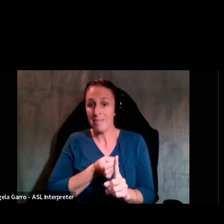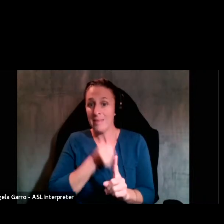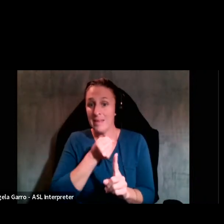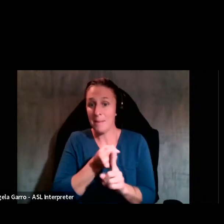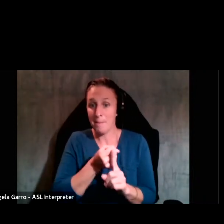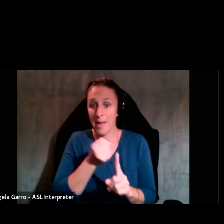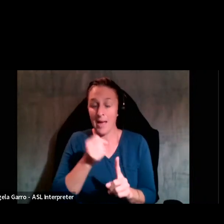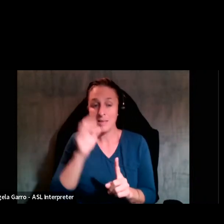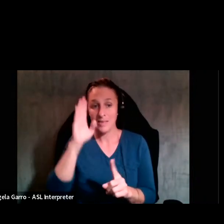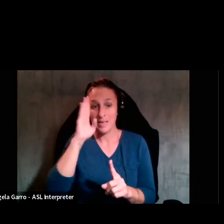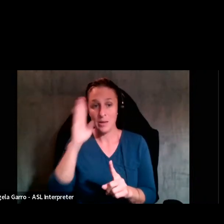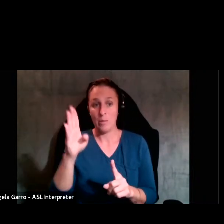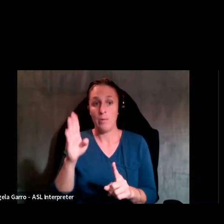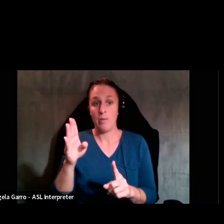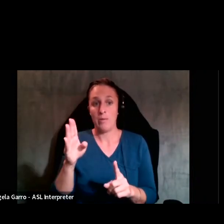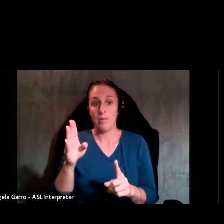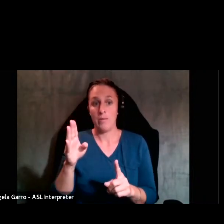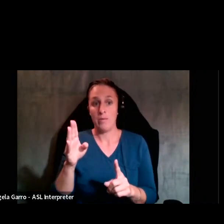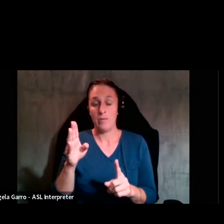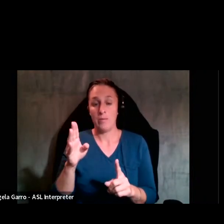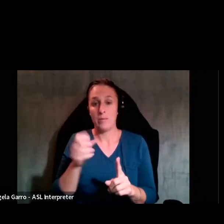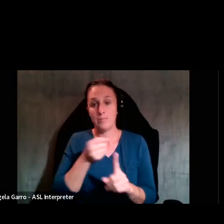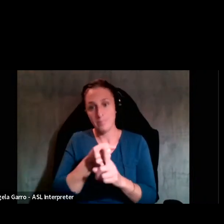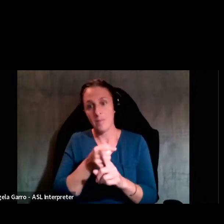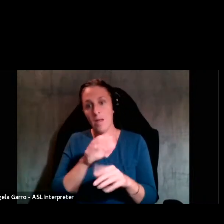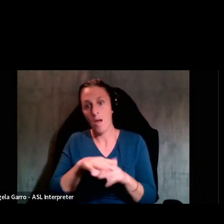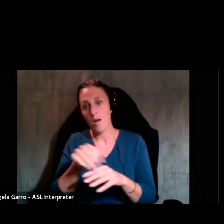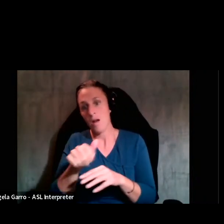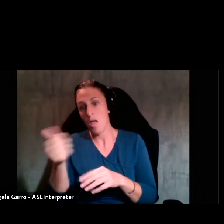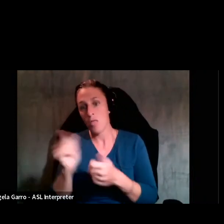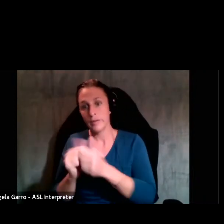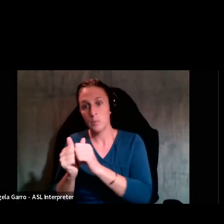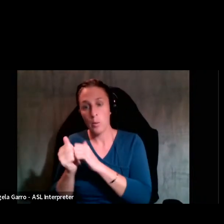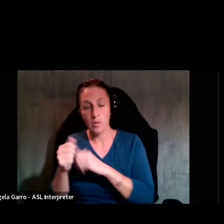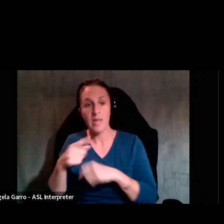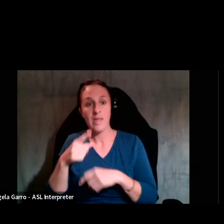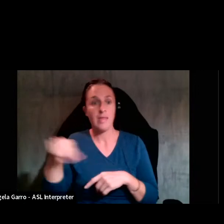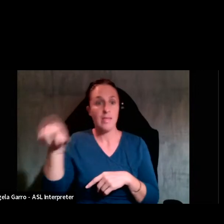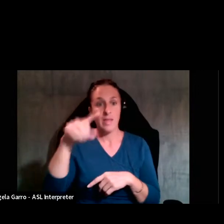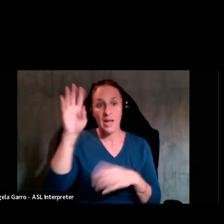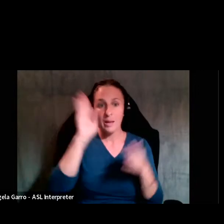it'll have on the other sports. And so they were worried about,